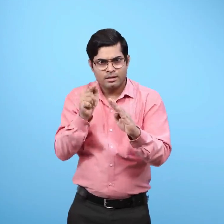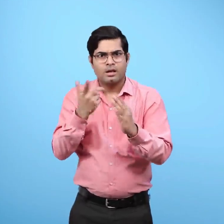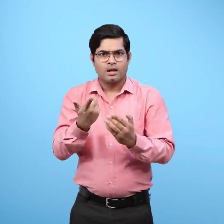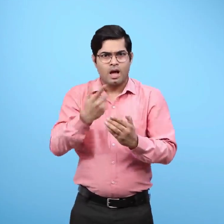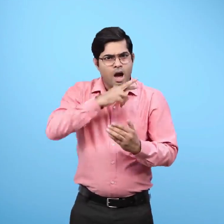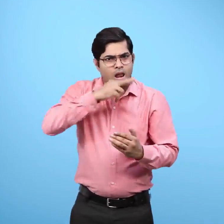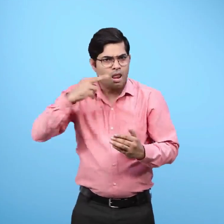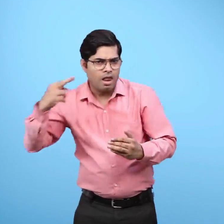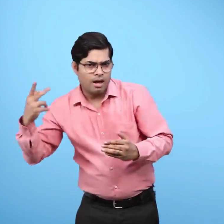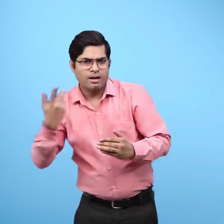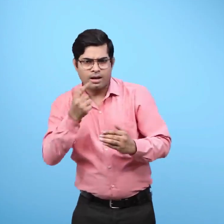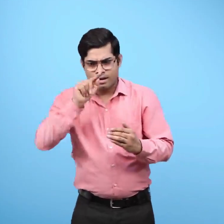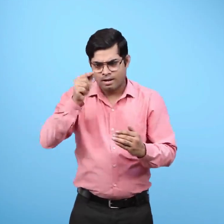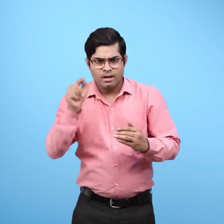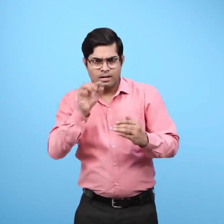different colors.